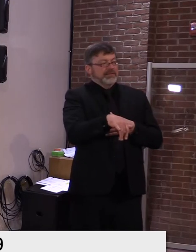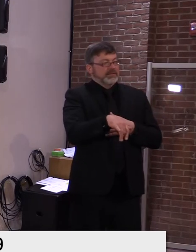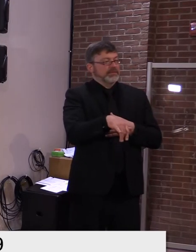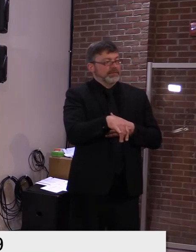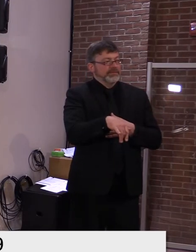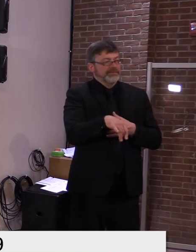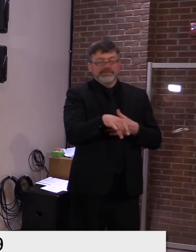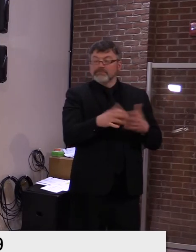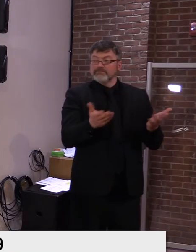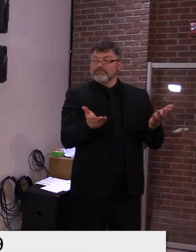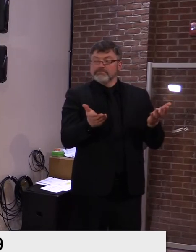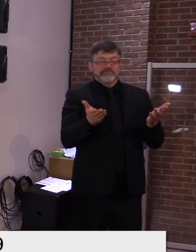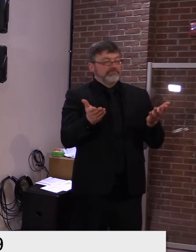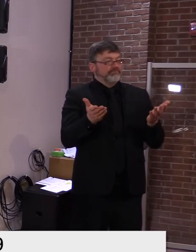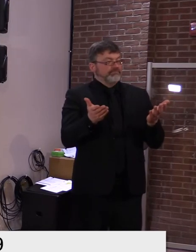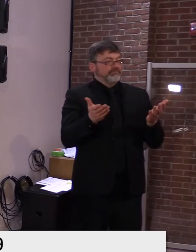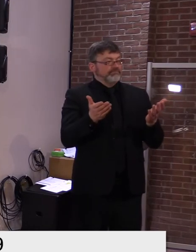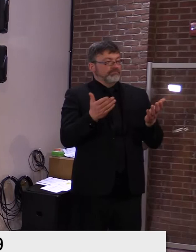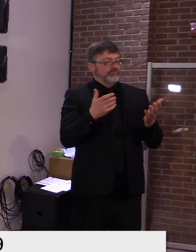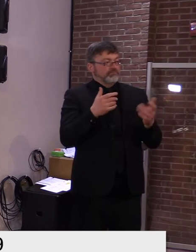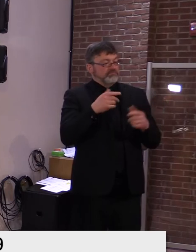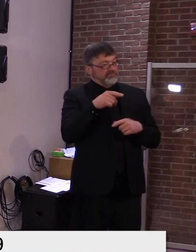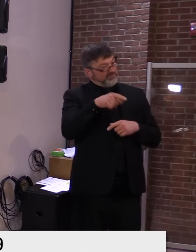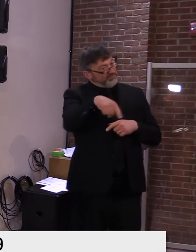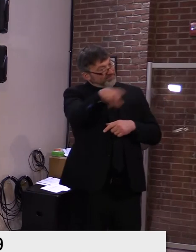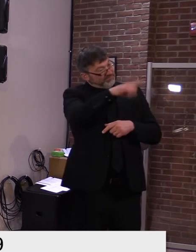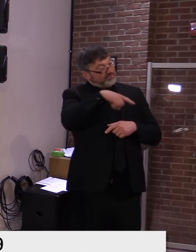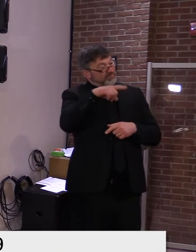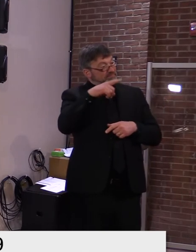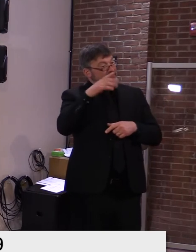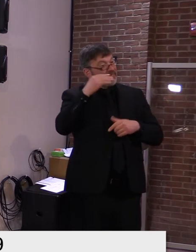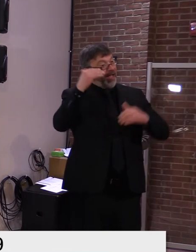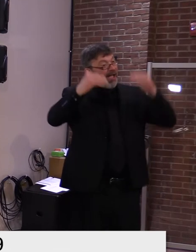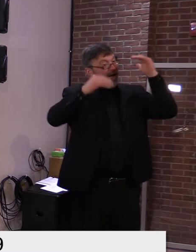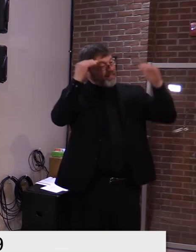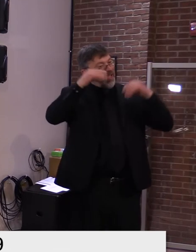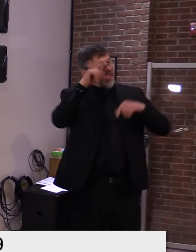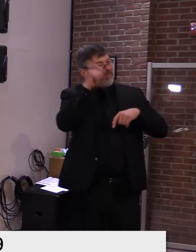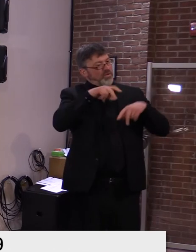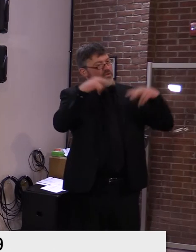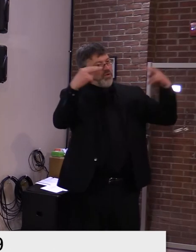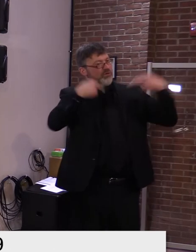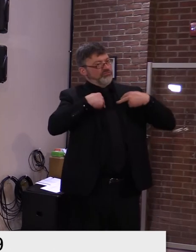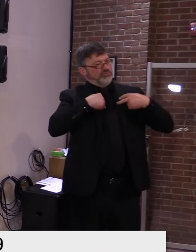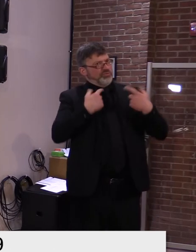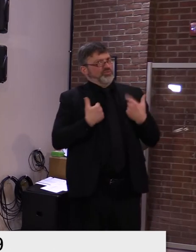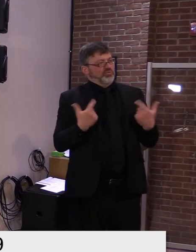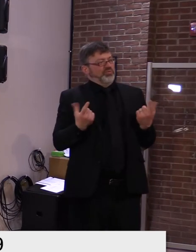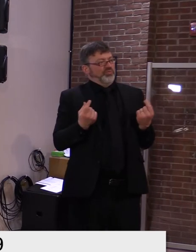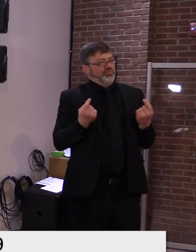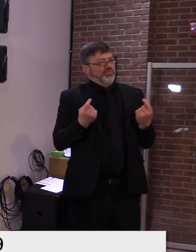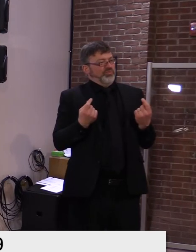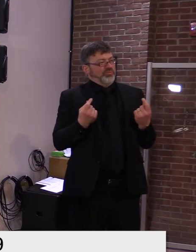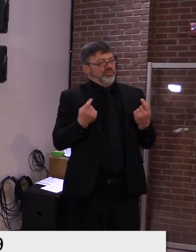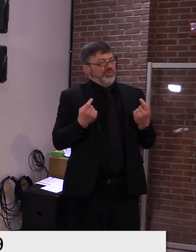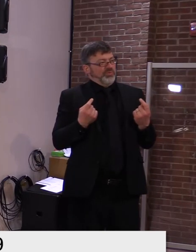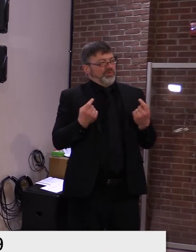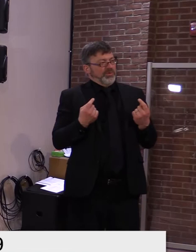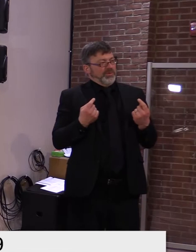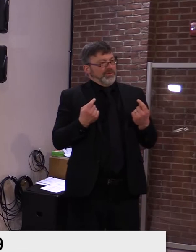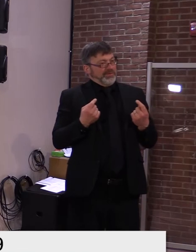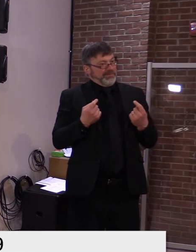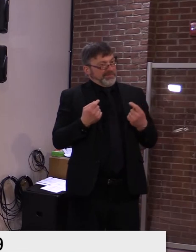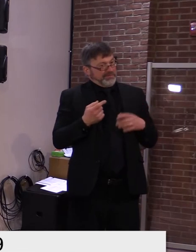the community is doing or not doing that is affecting that virus rate, which has an effect on the school